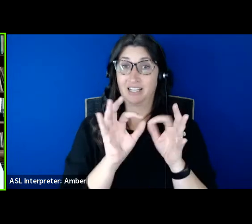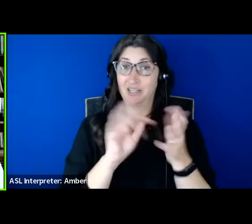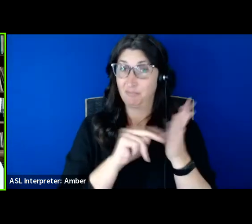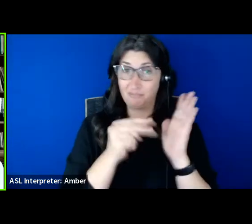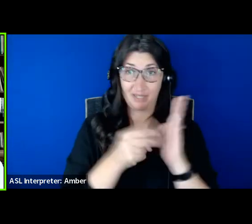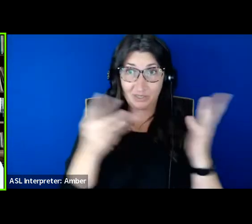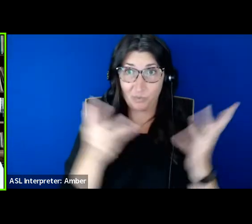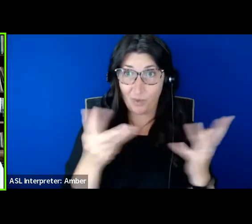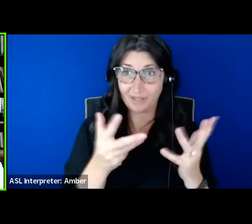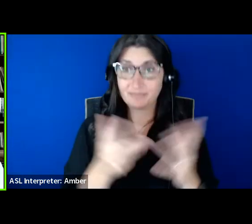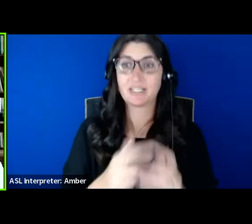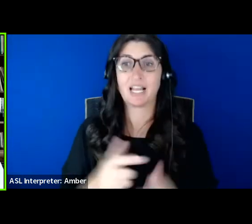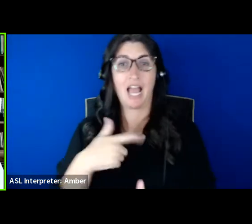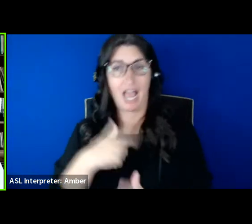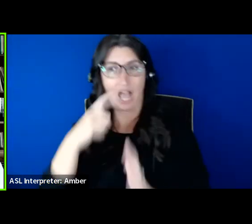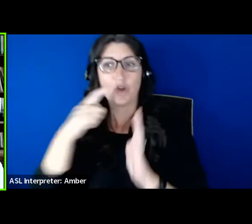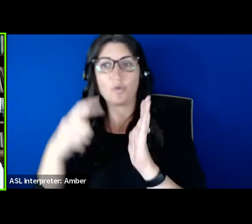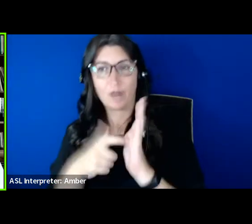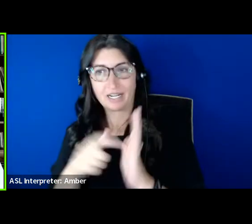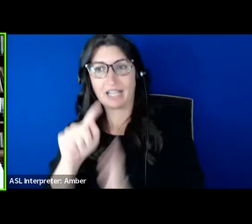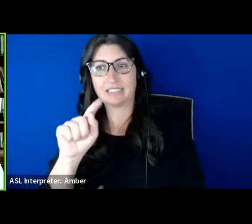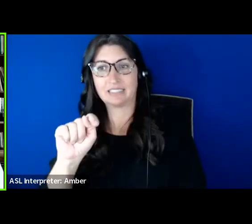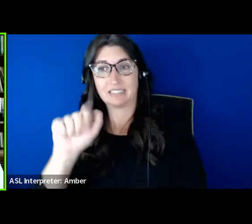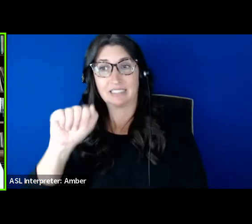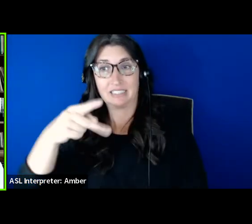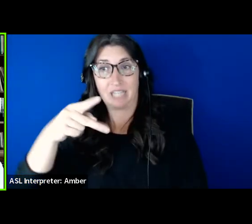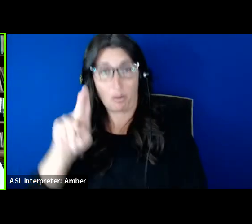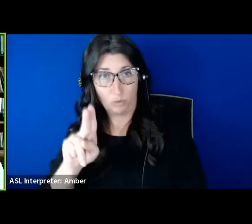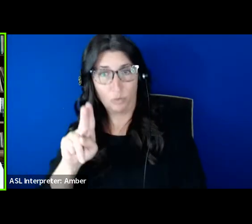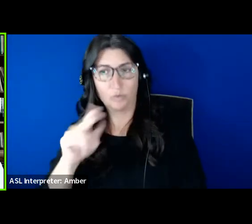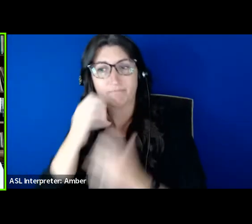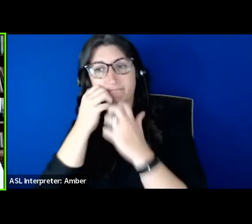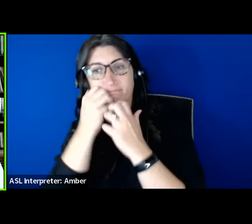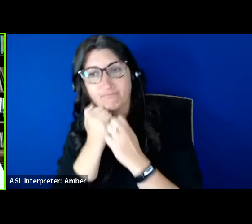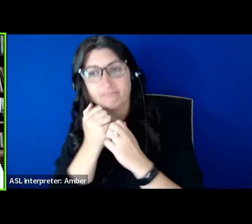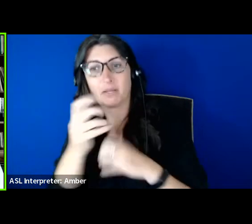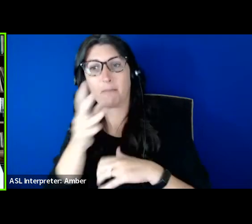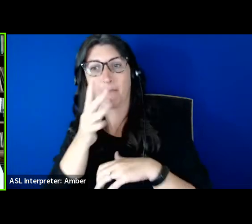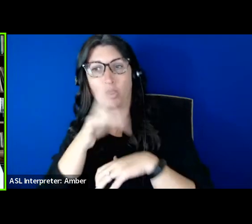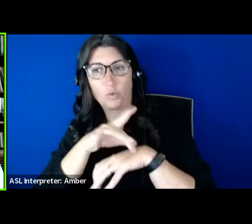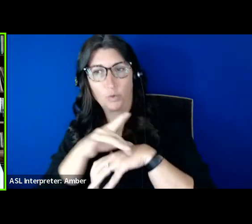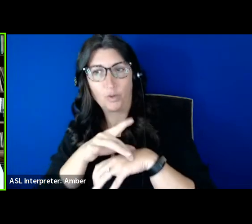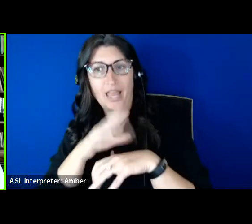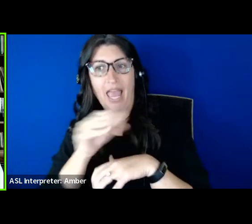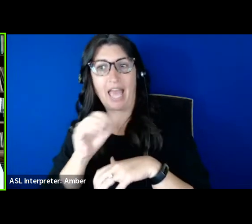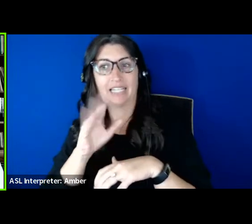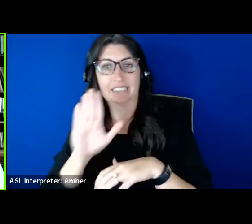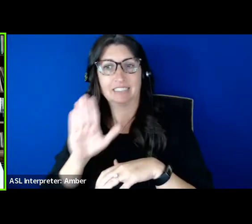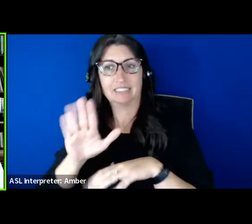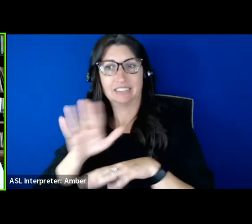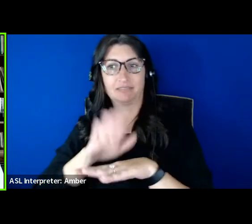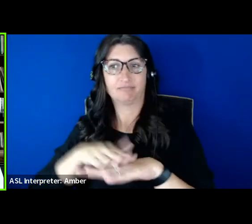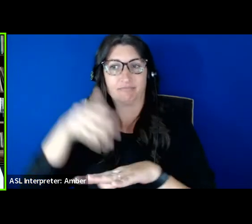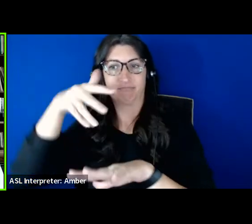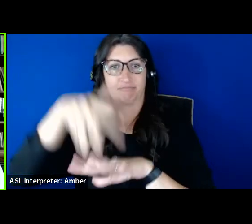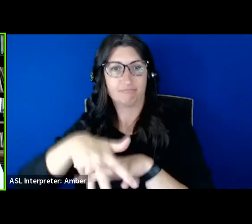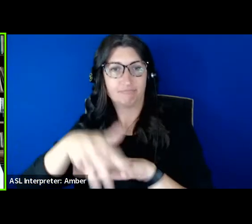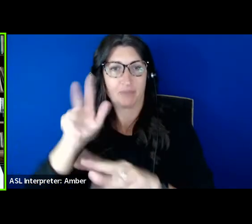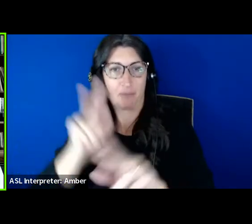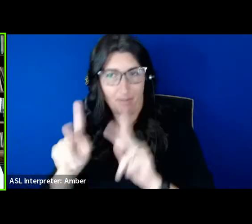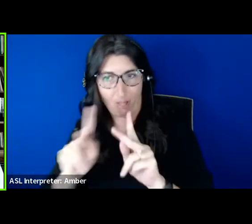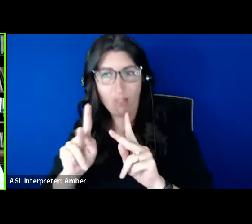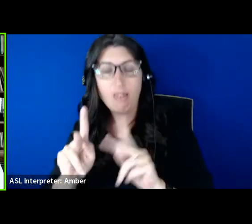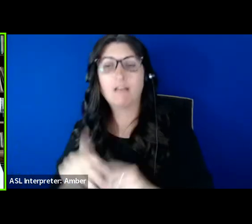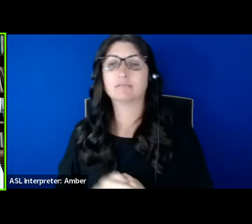I recognize the tapu or the sacredness of Mother Earth and its indigenous people. I also